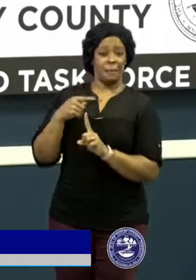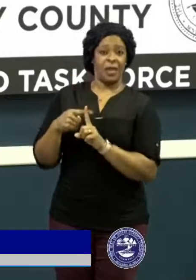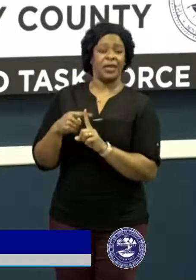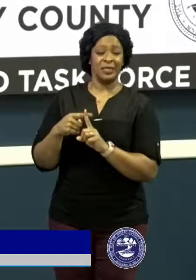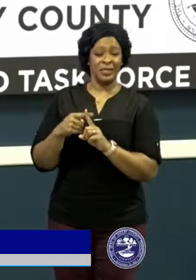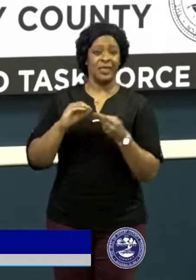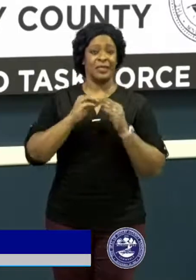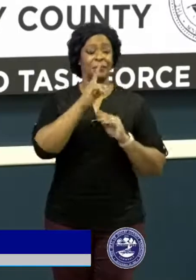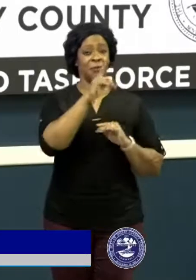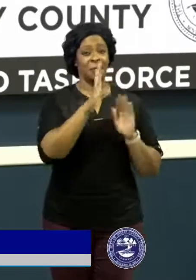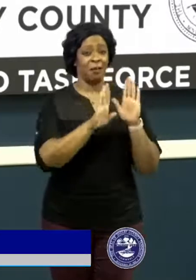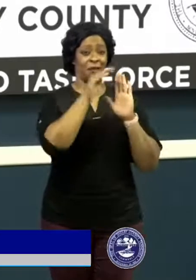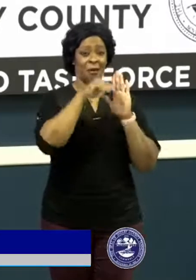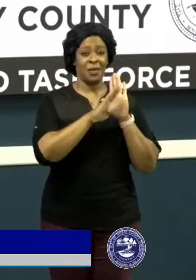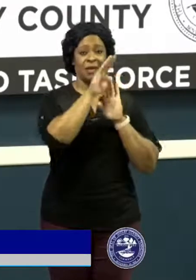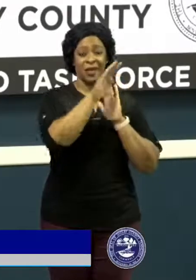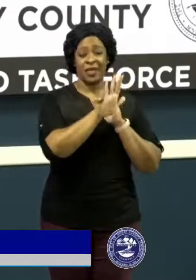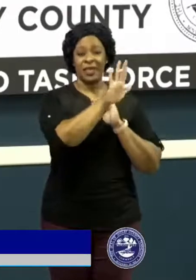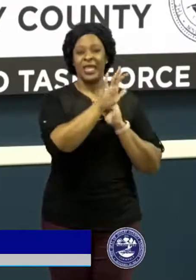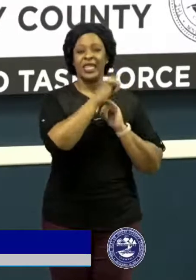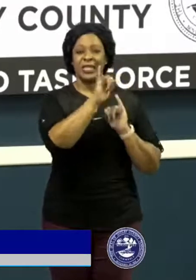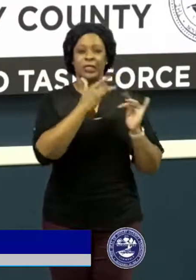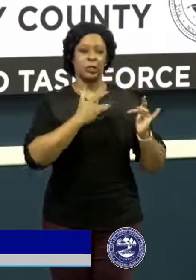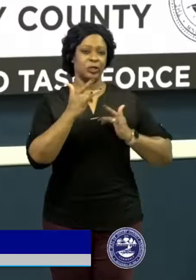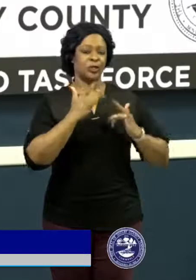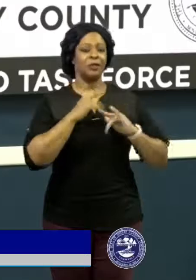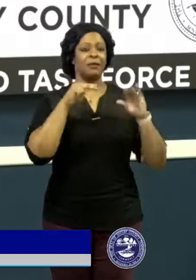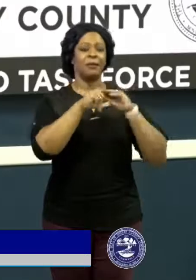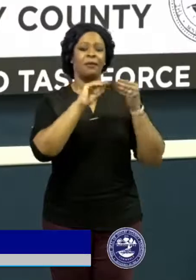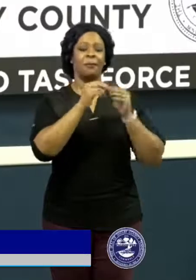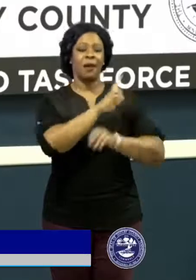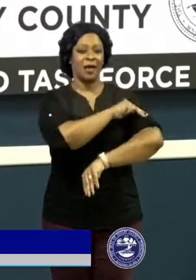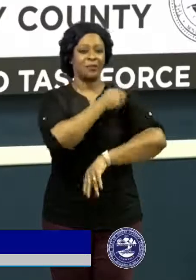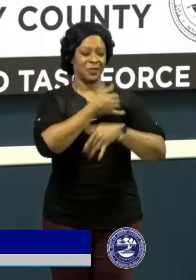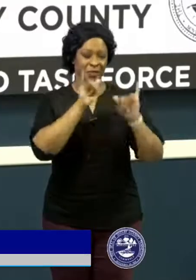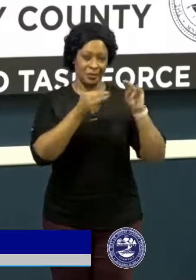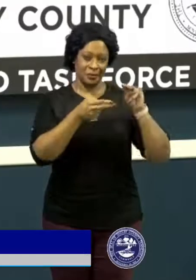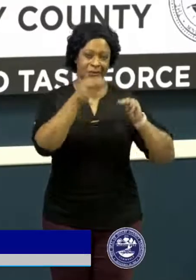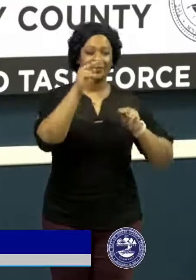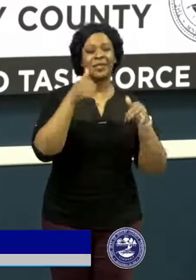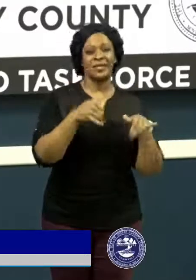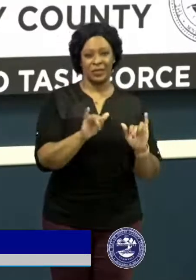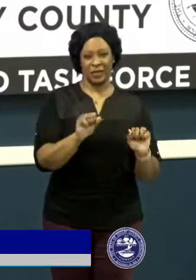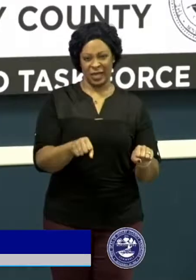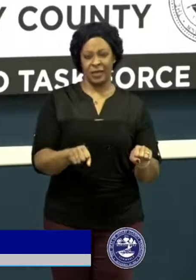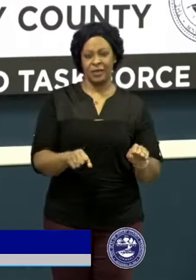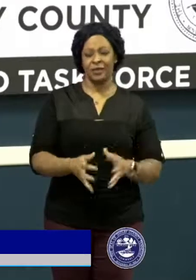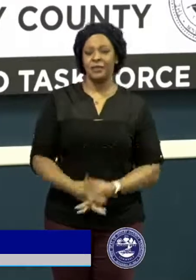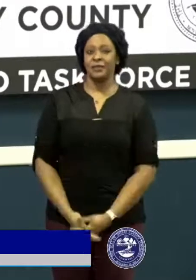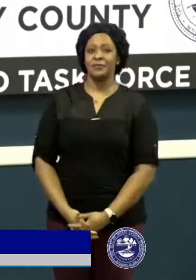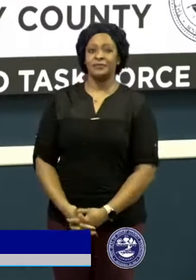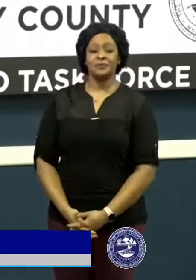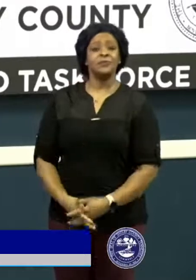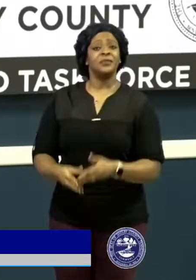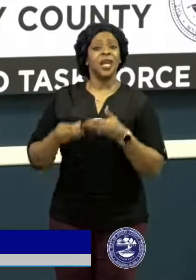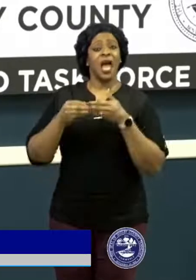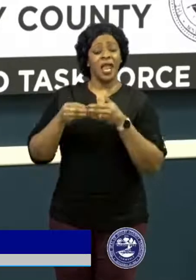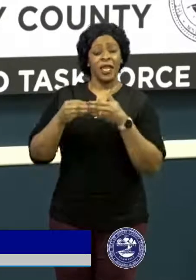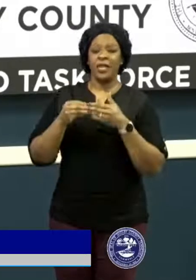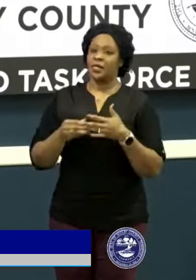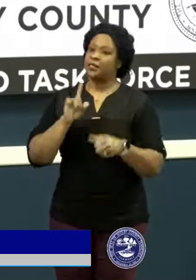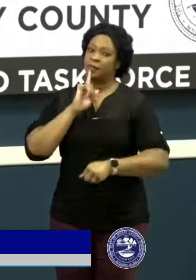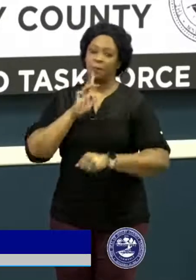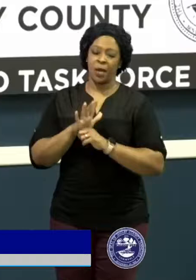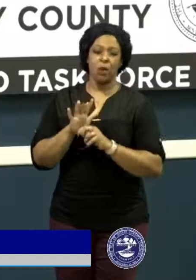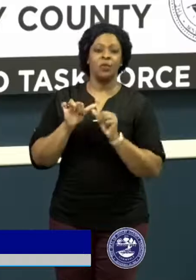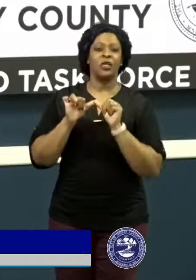the numbers may go up and down a little bit. They are still concerned that their hospitalizations could still go up. Our leaders are committed to doing the right thing. They